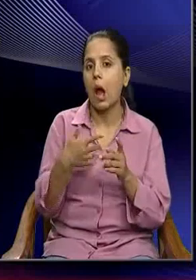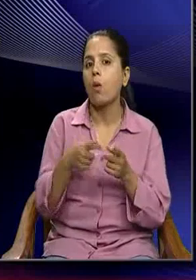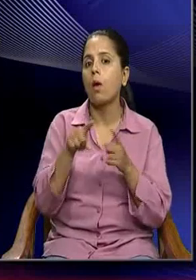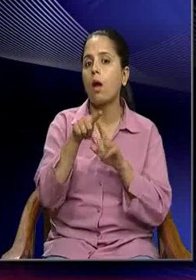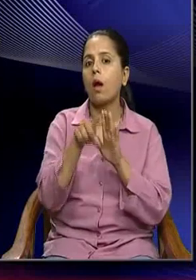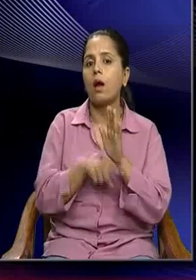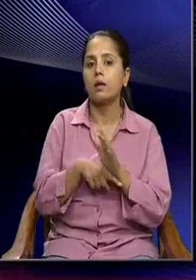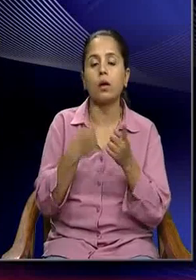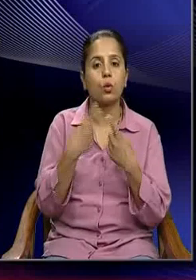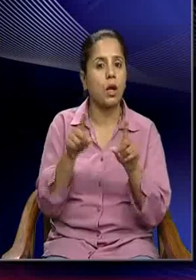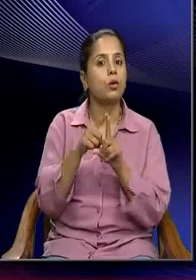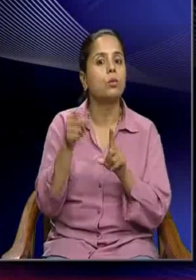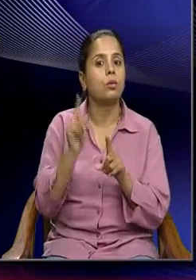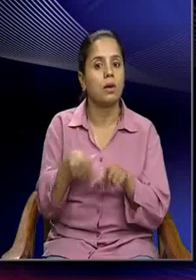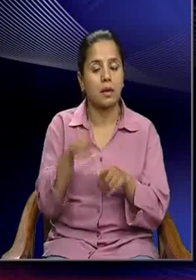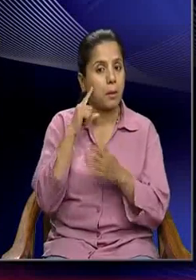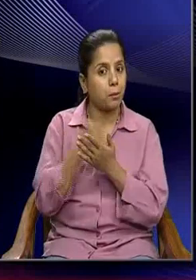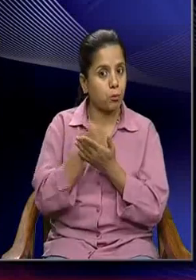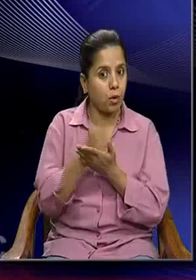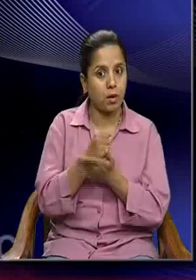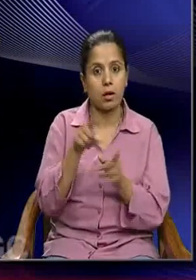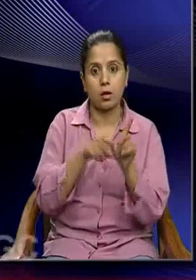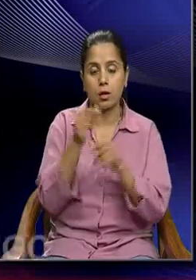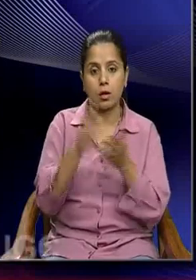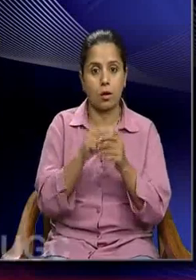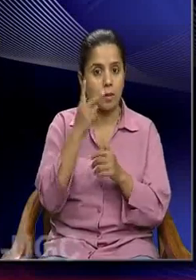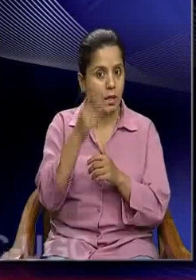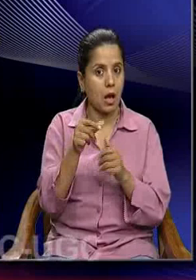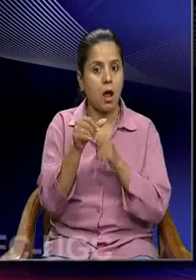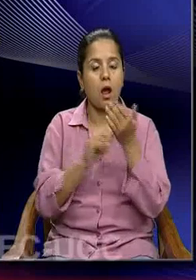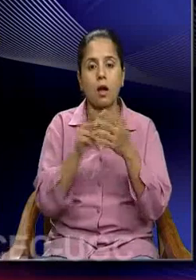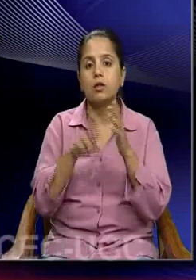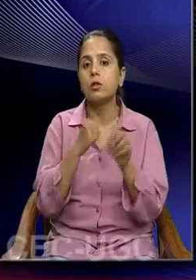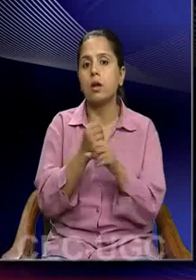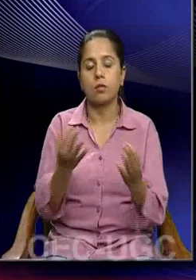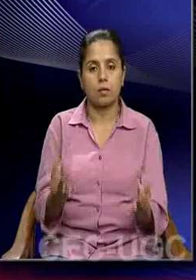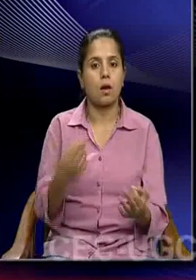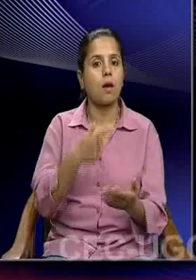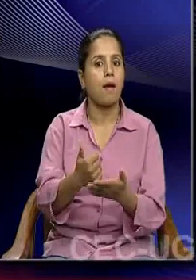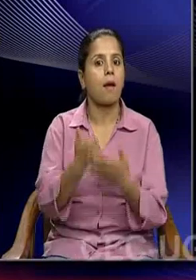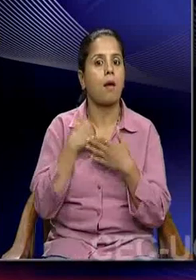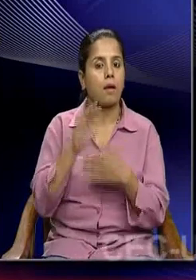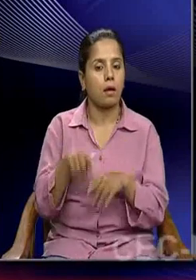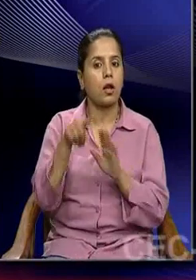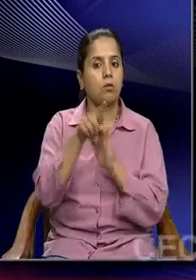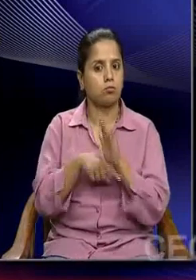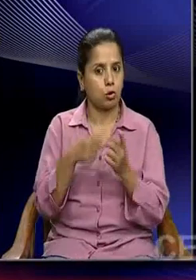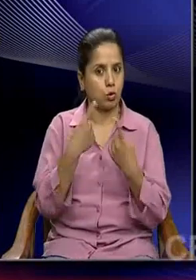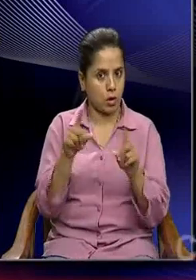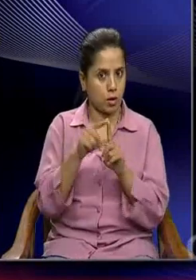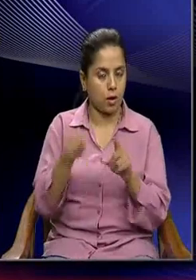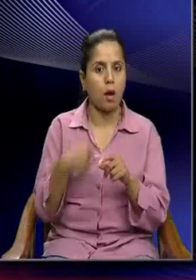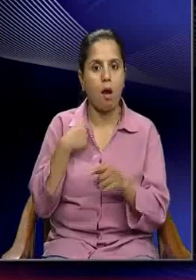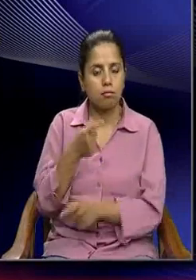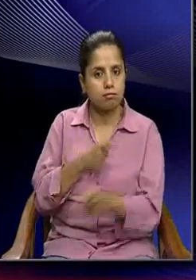conduct, this practicing the yama in the Ashtang Yoga, it will help us in ethical conduct,